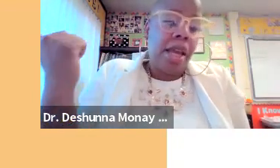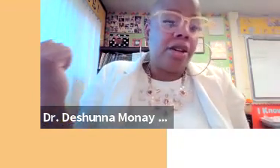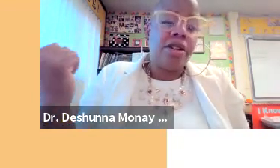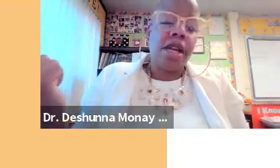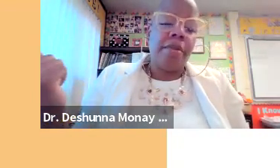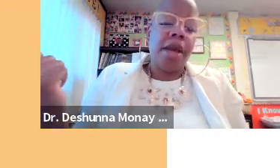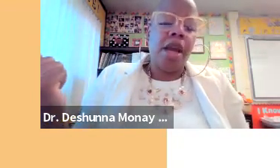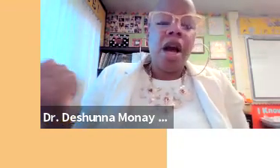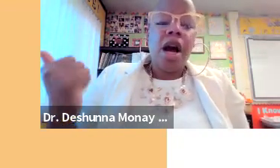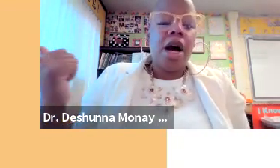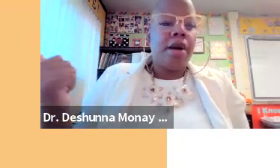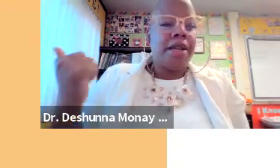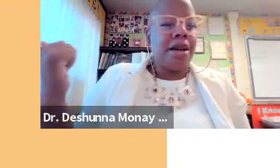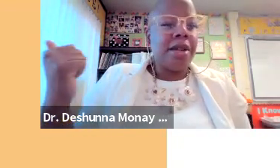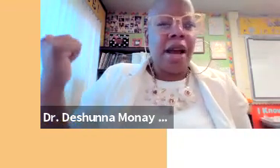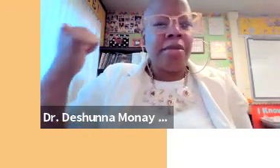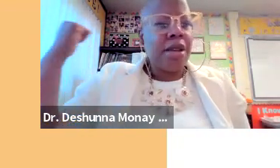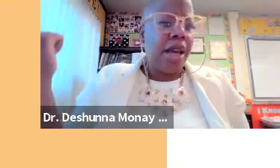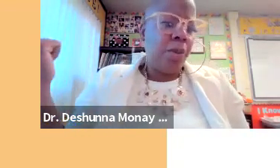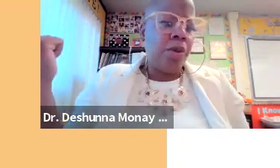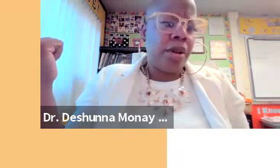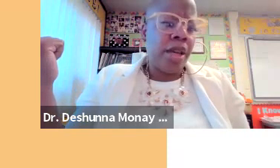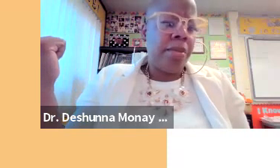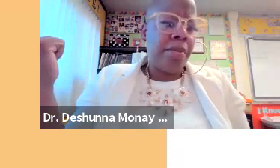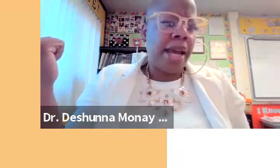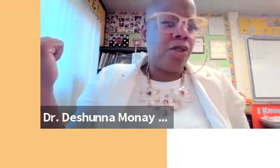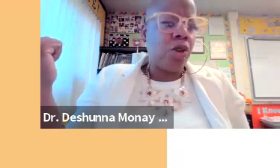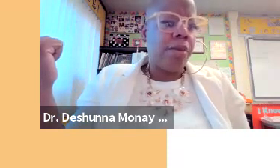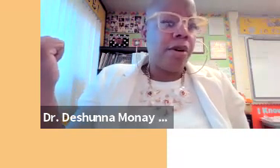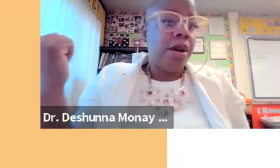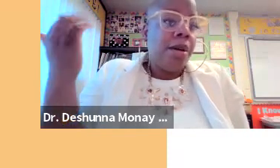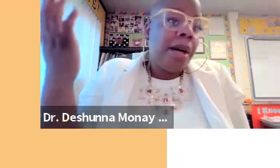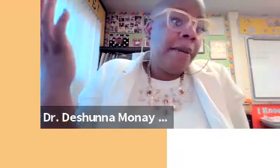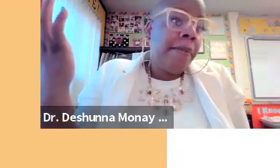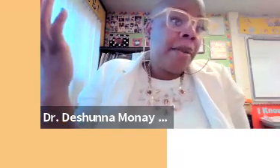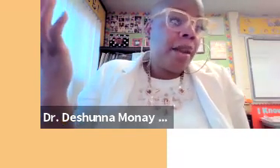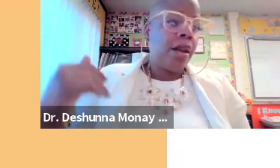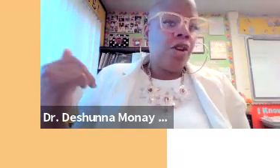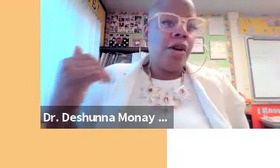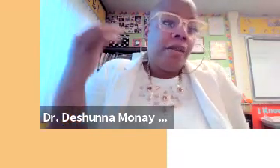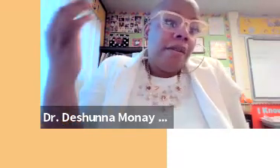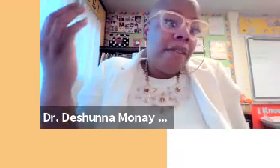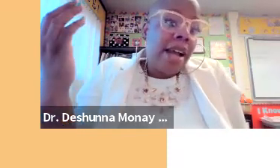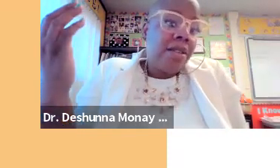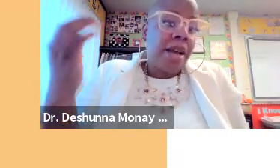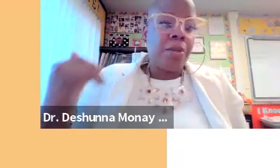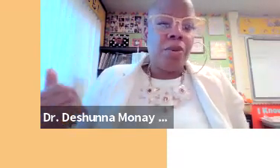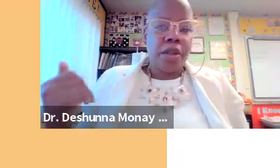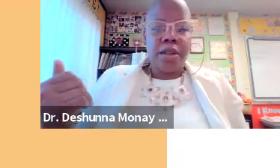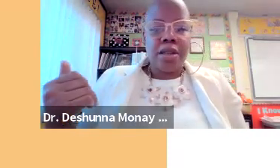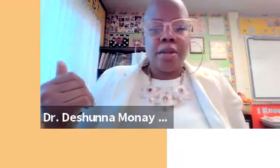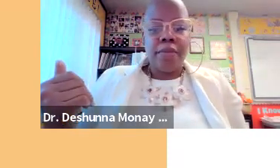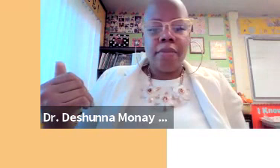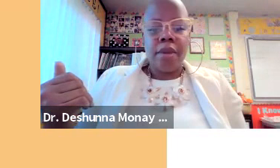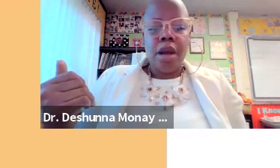me and they understand me. And sometimes it will get me back in trouble, but that's my